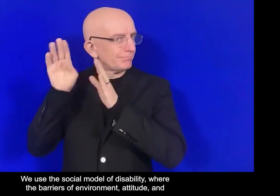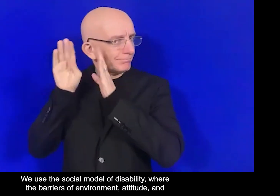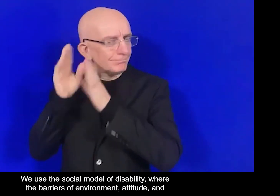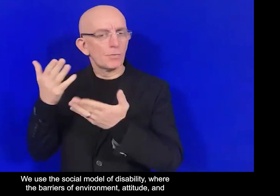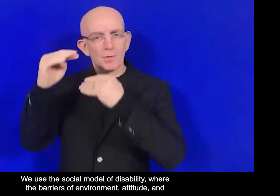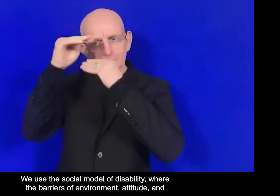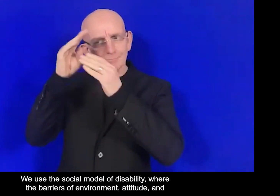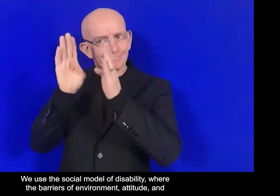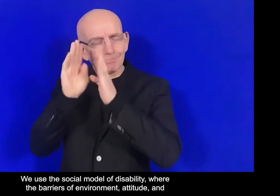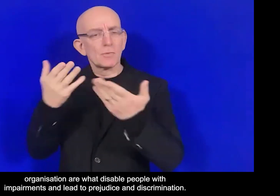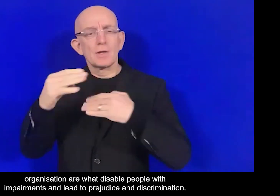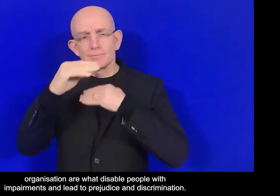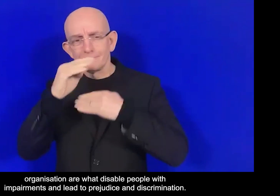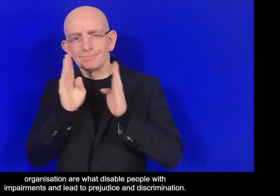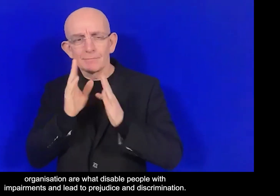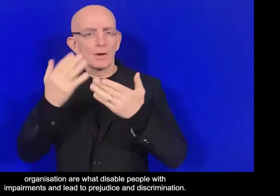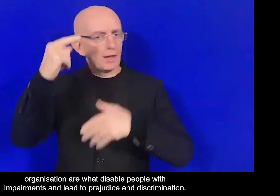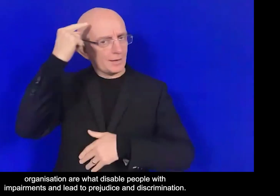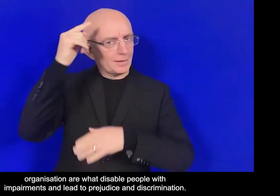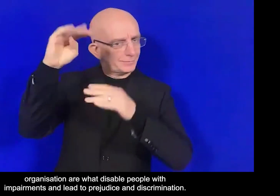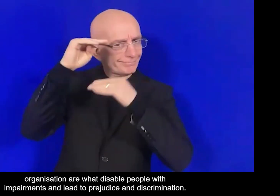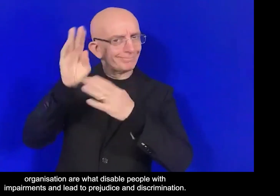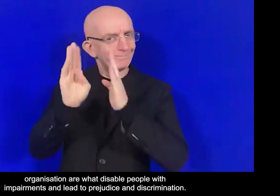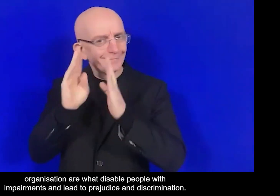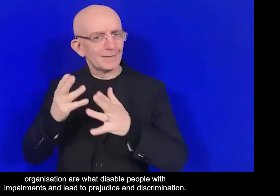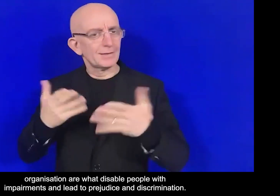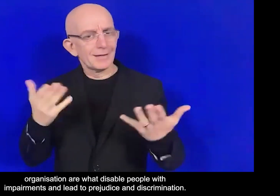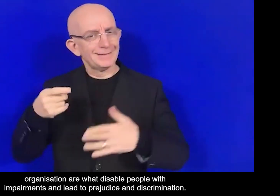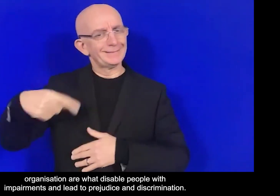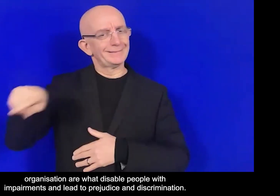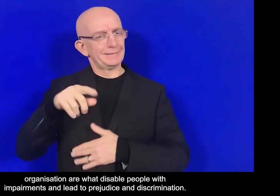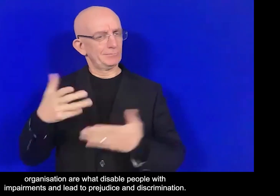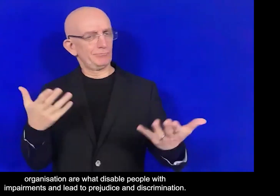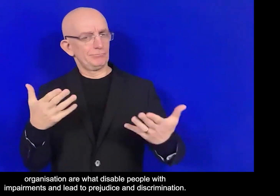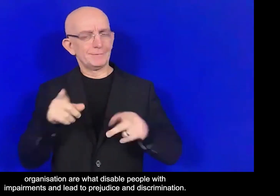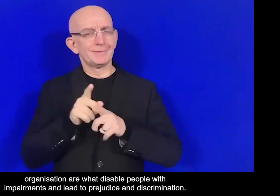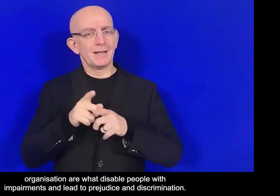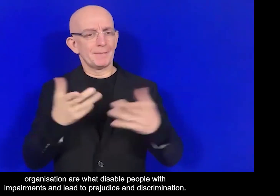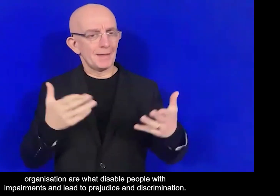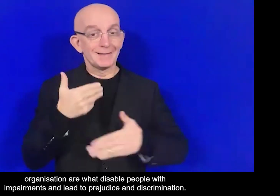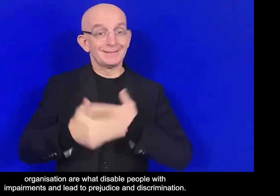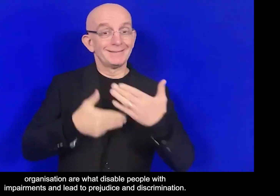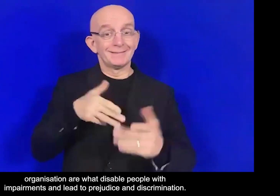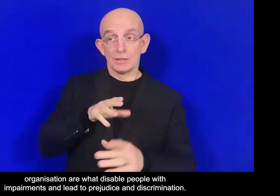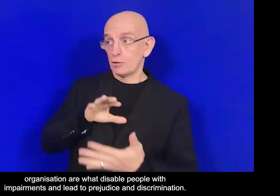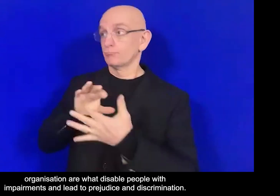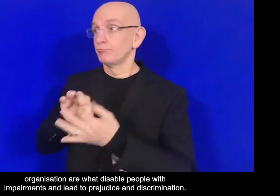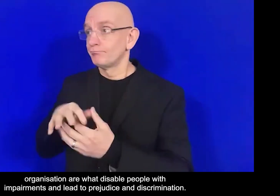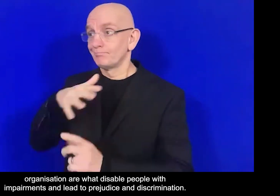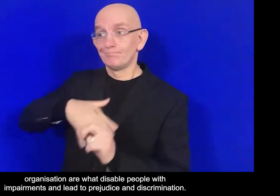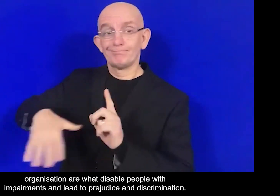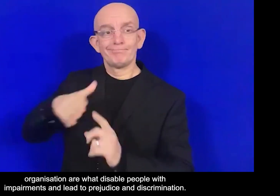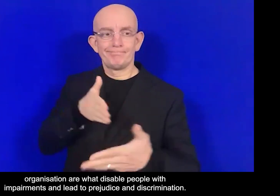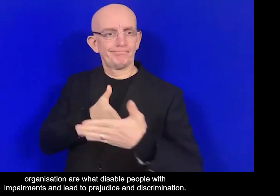attitude, and organization are what disable people with impairments